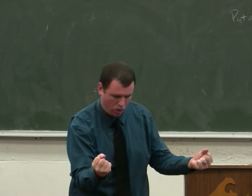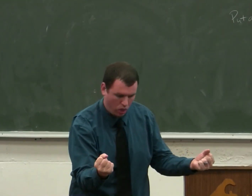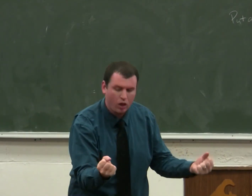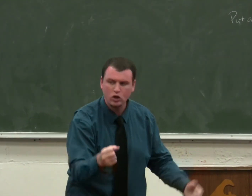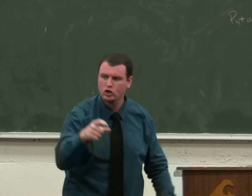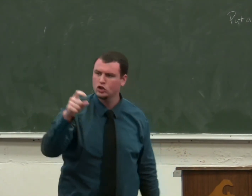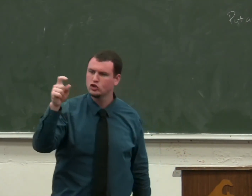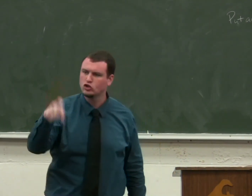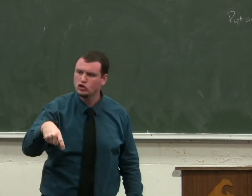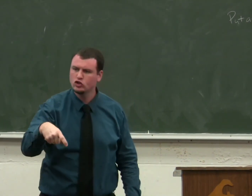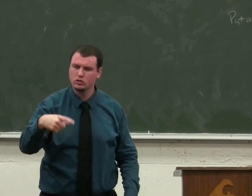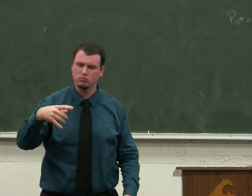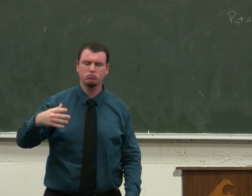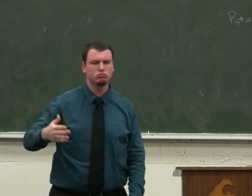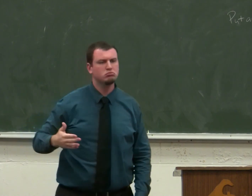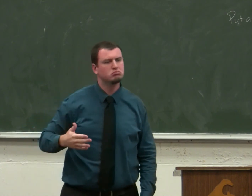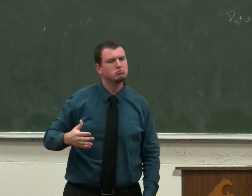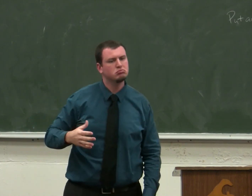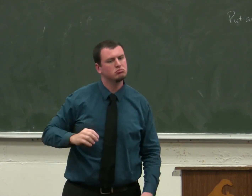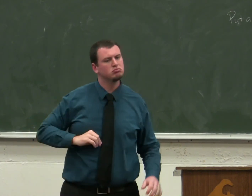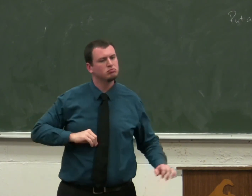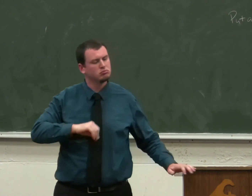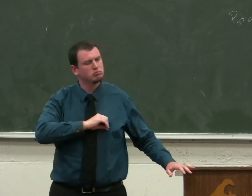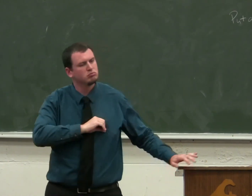People see you talking, you signing,